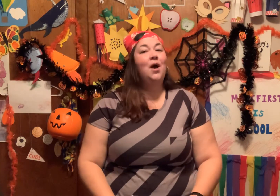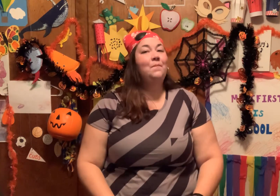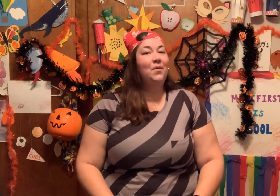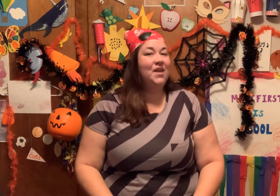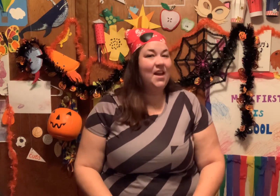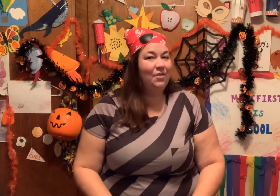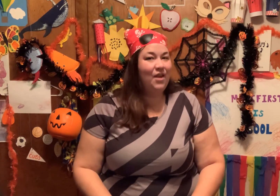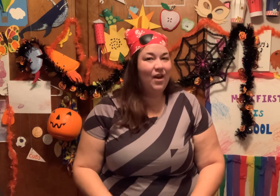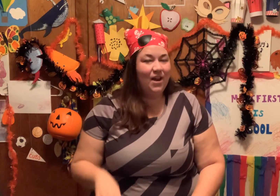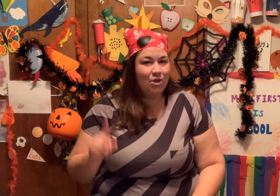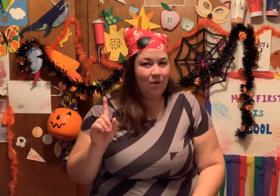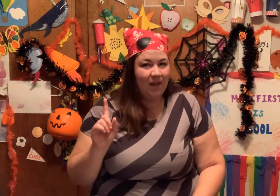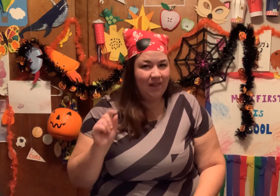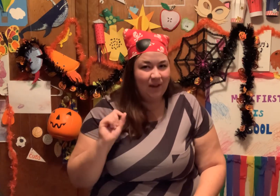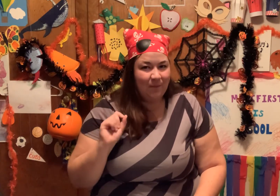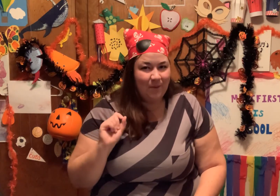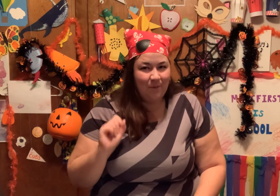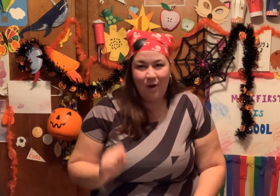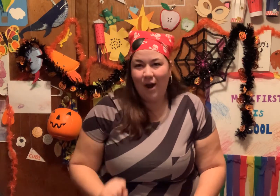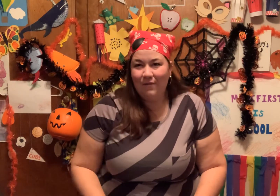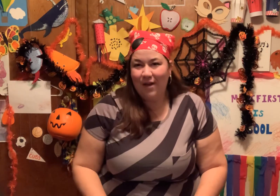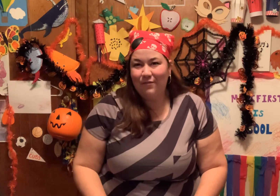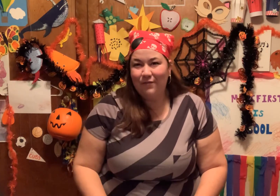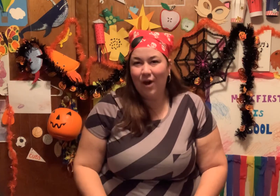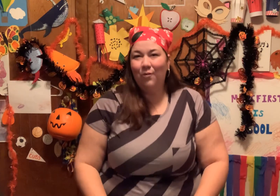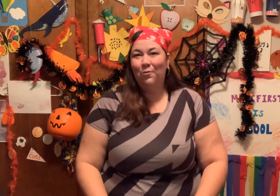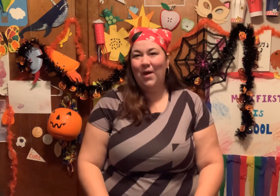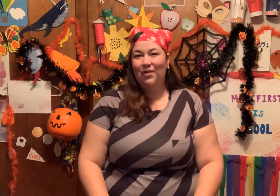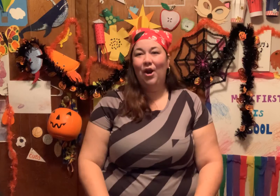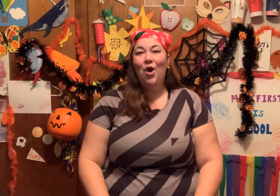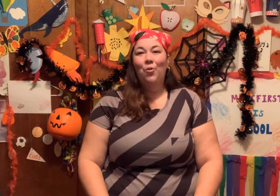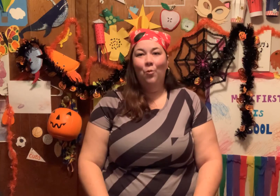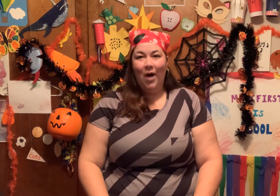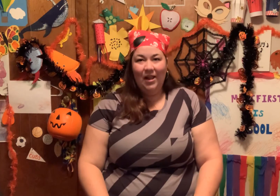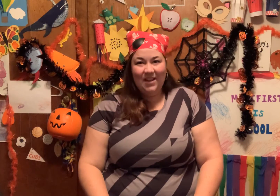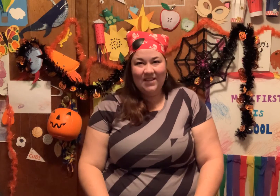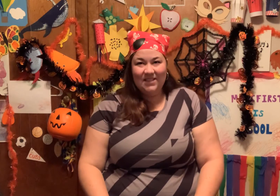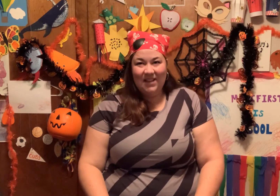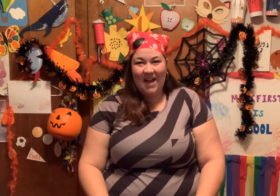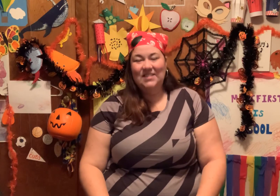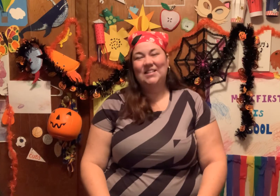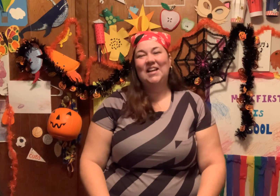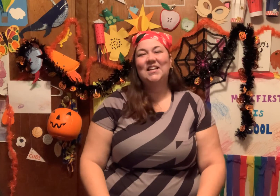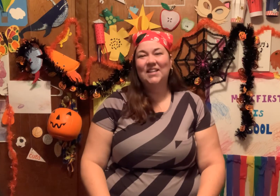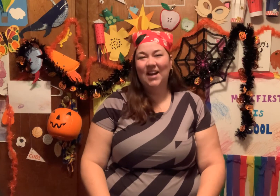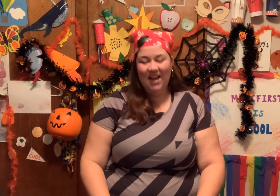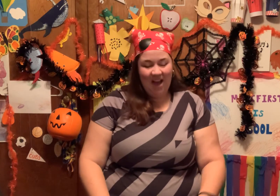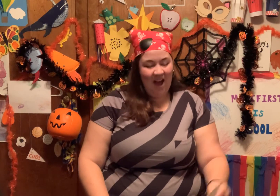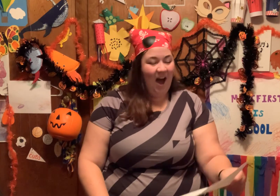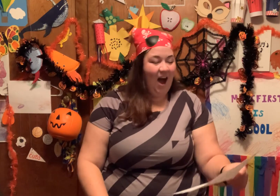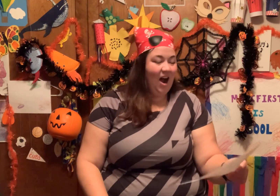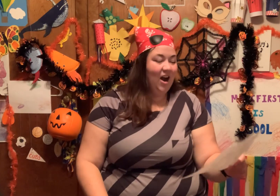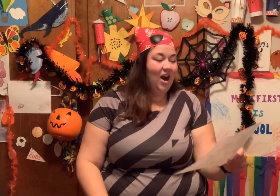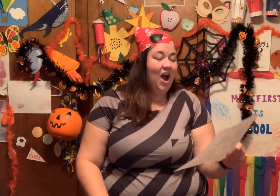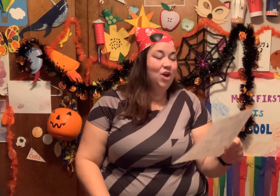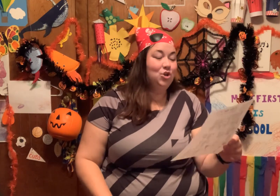maybe get out there and enjoy a little bit more of that fall weather while it is lasting. Our